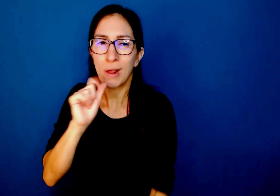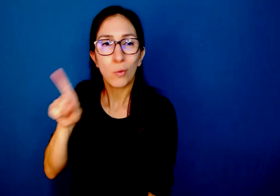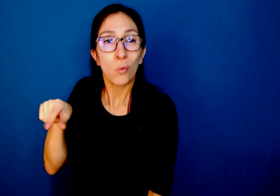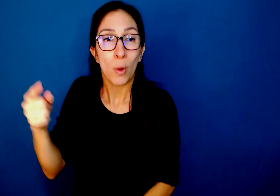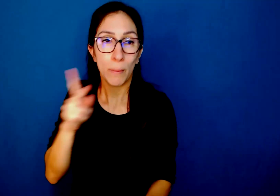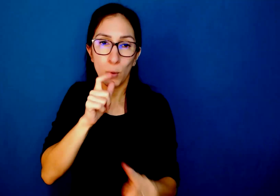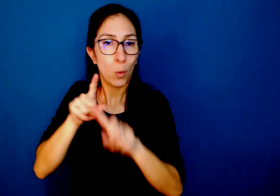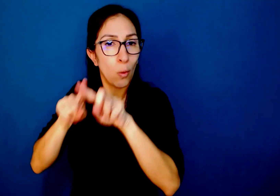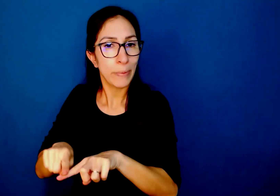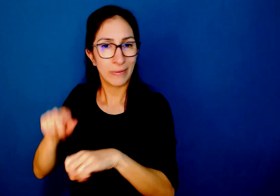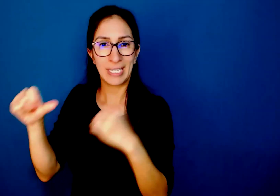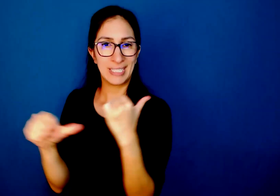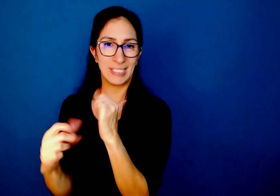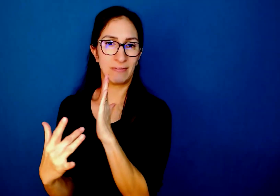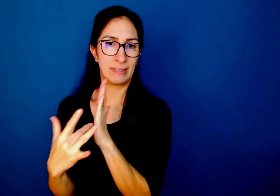video.